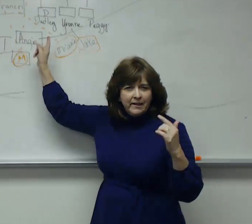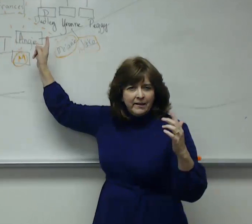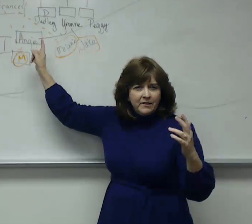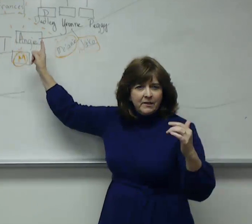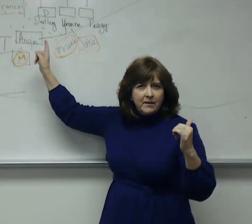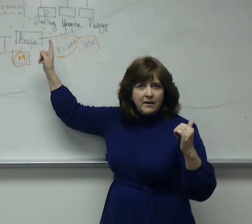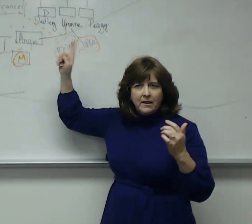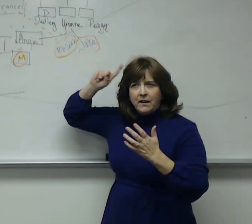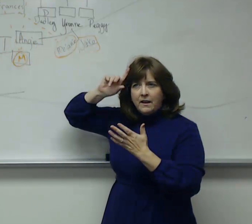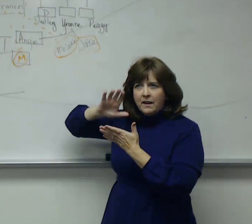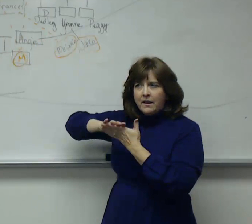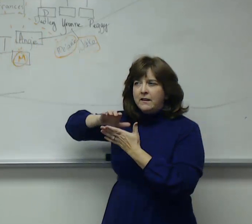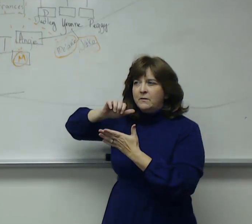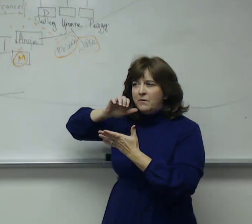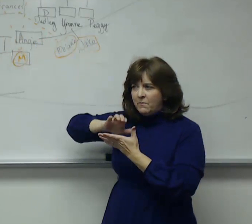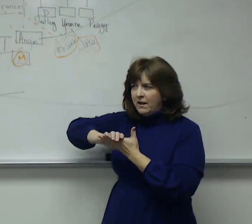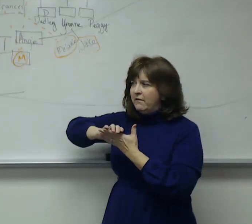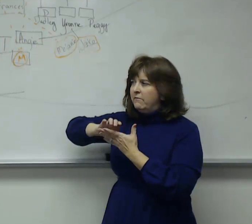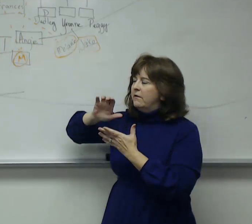there's husband line.